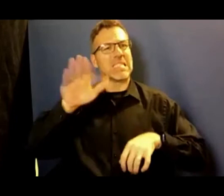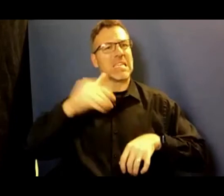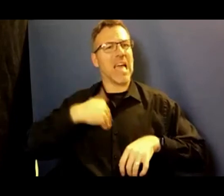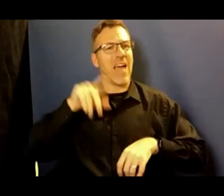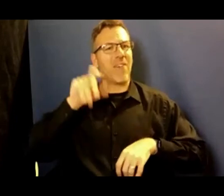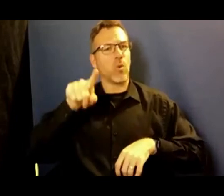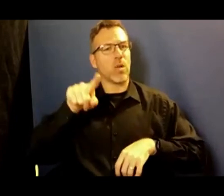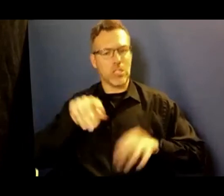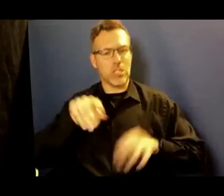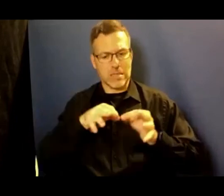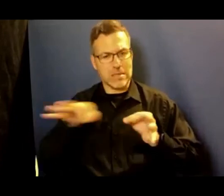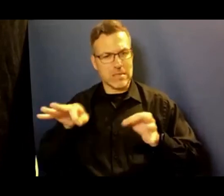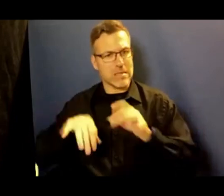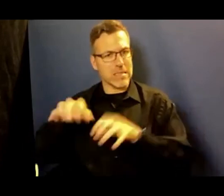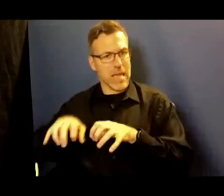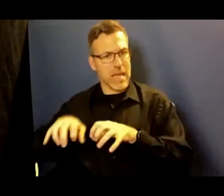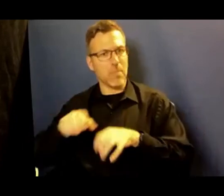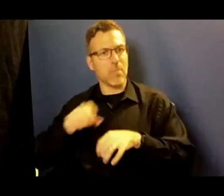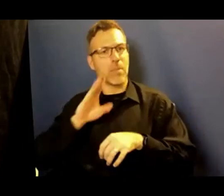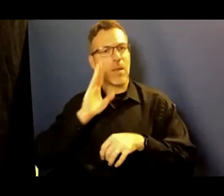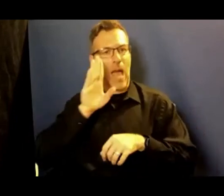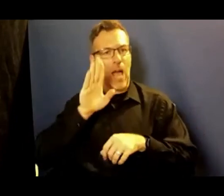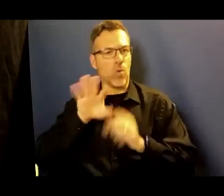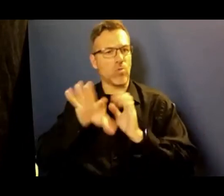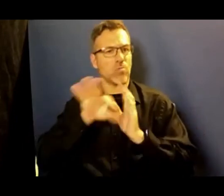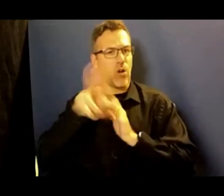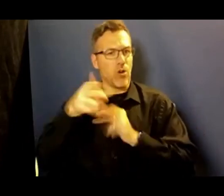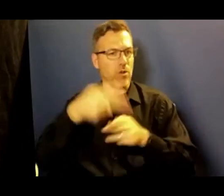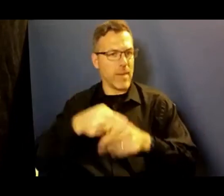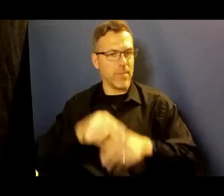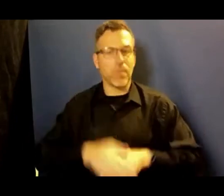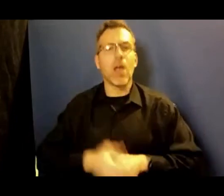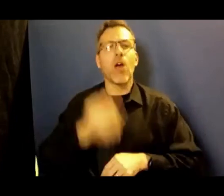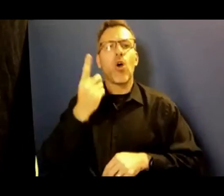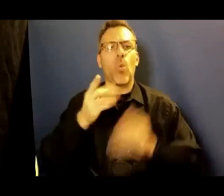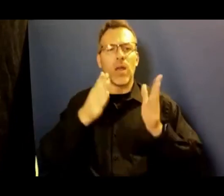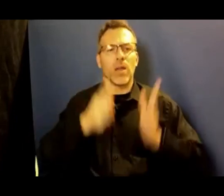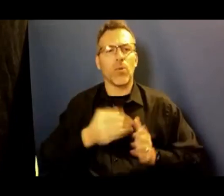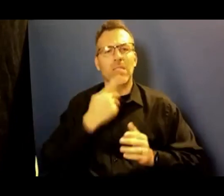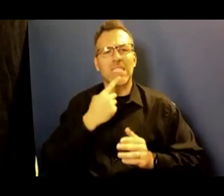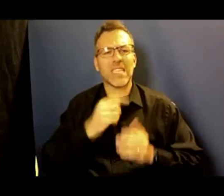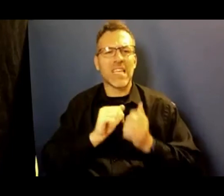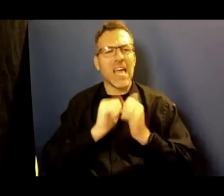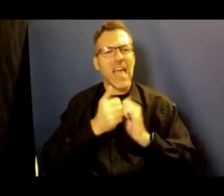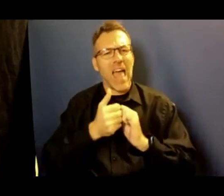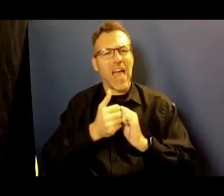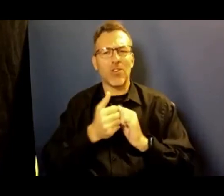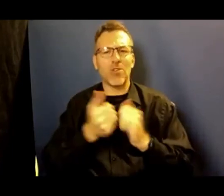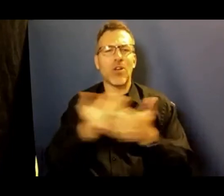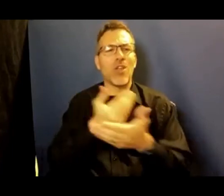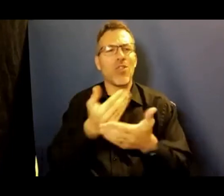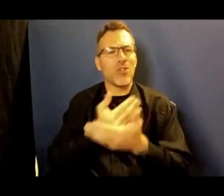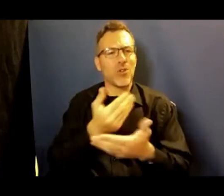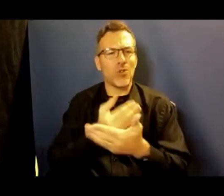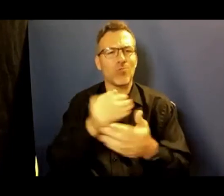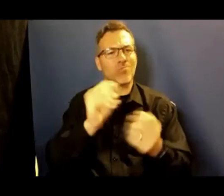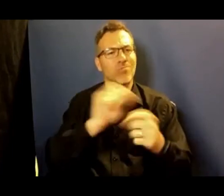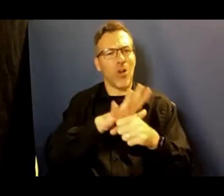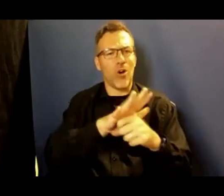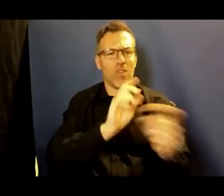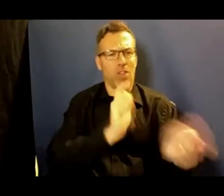you. But here's one question. How do we keep getting these new variants? Where are they coming from? Yeah.